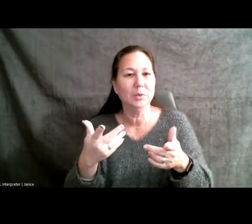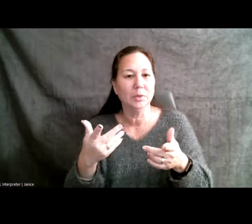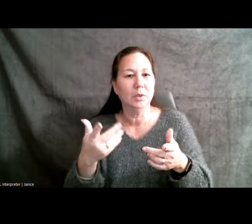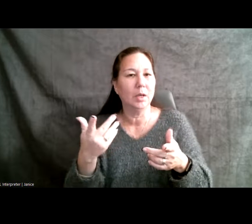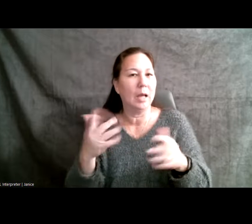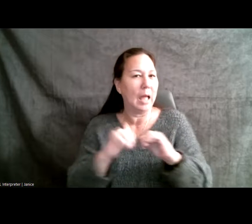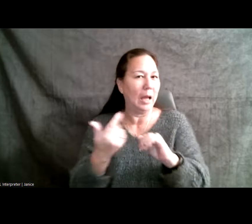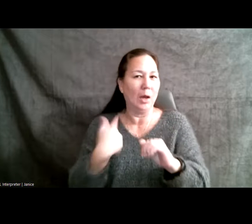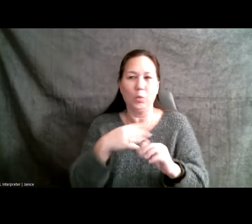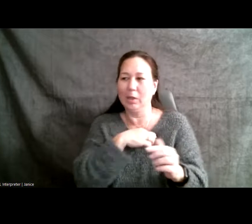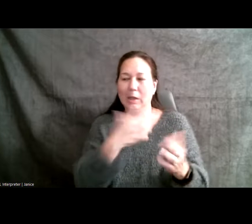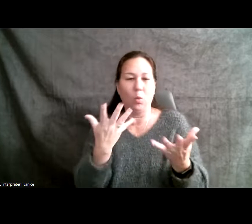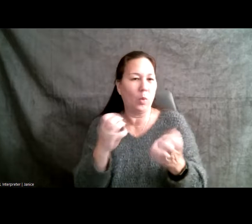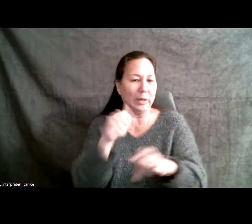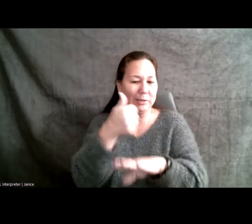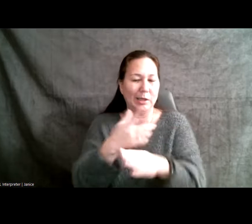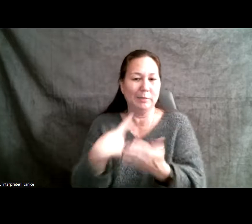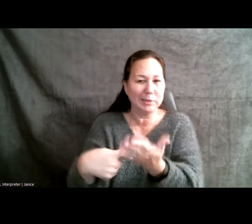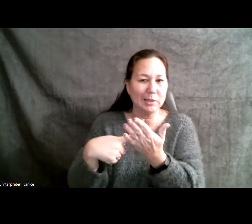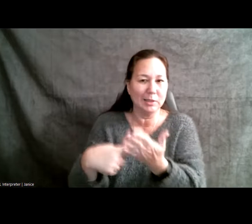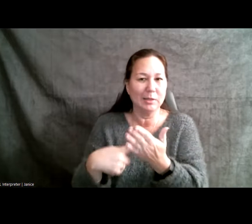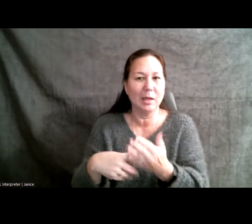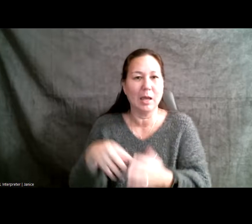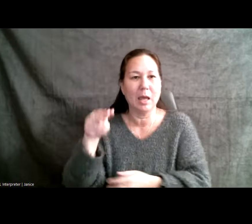future, Melissa and Cher and